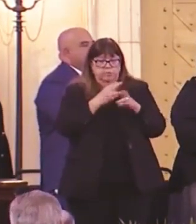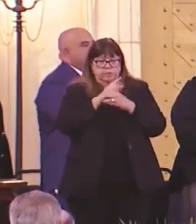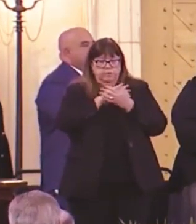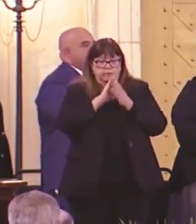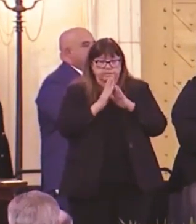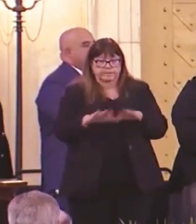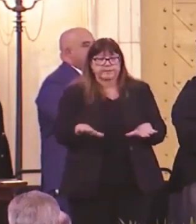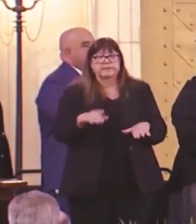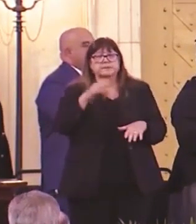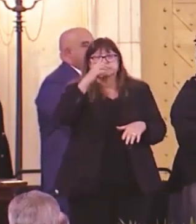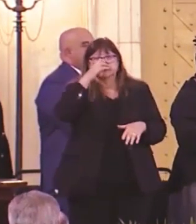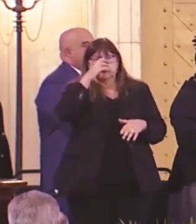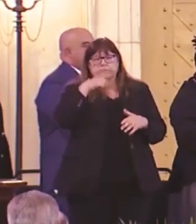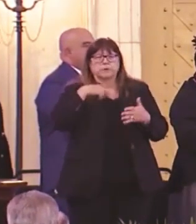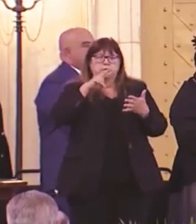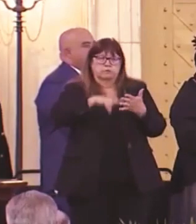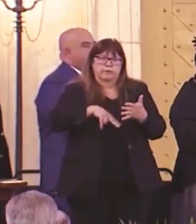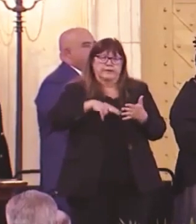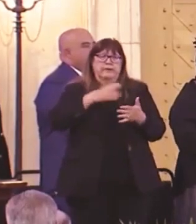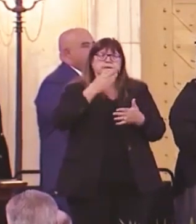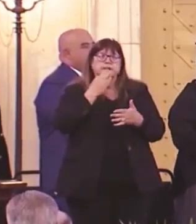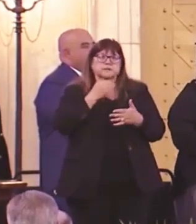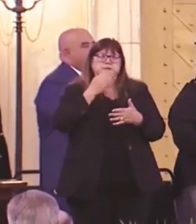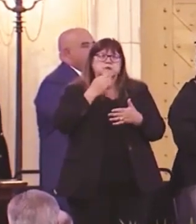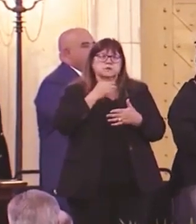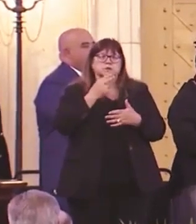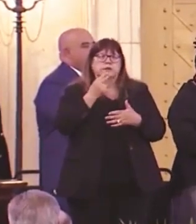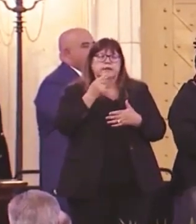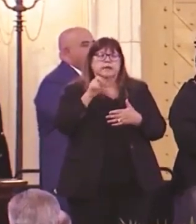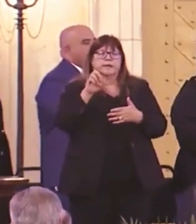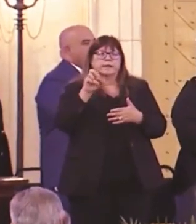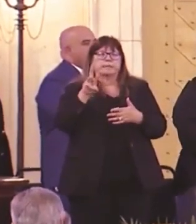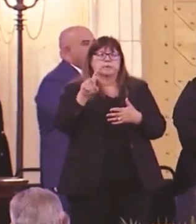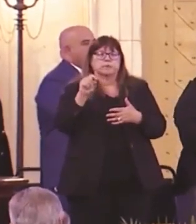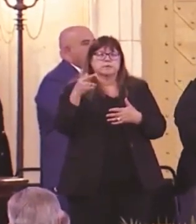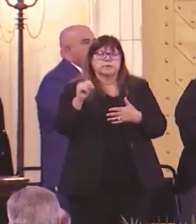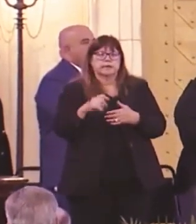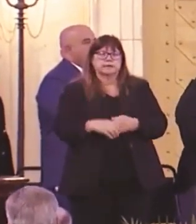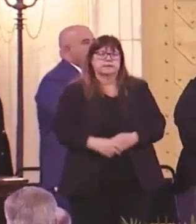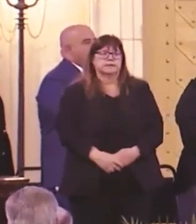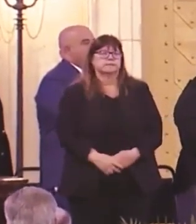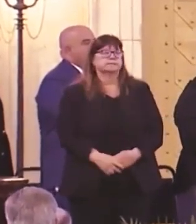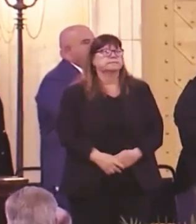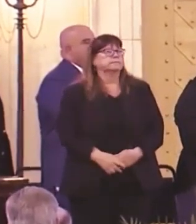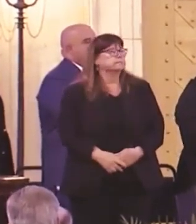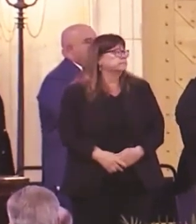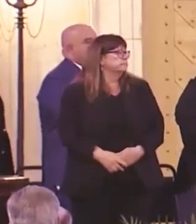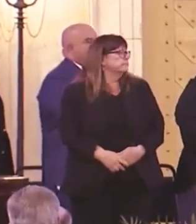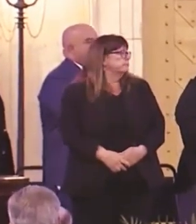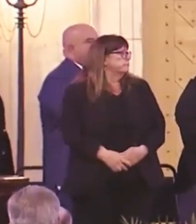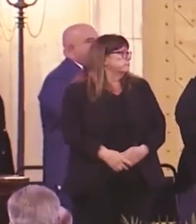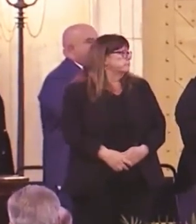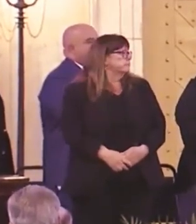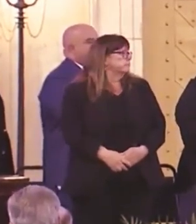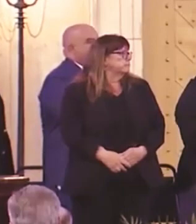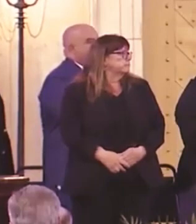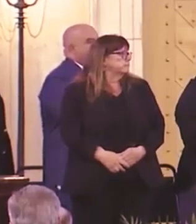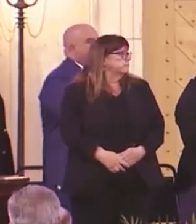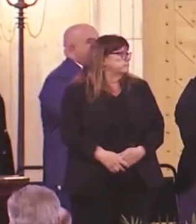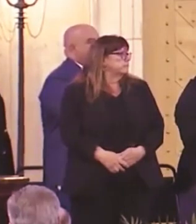Job, I'll read in the original Hebrew text and translate. Oseh shalom bimromav.